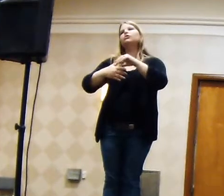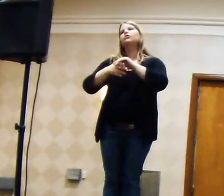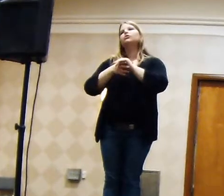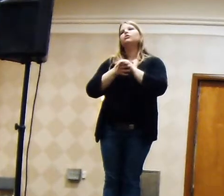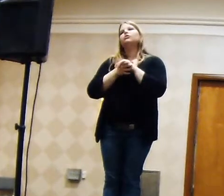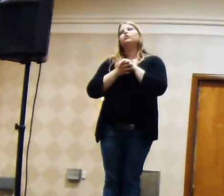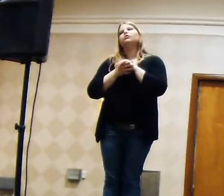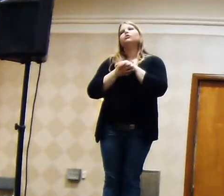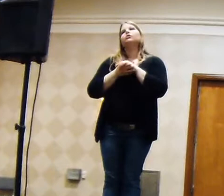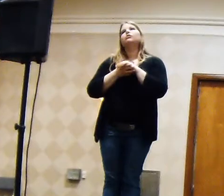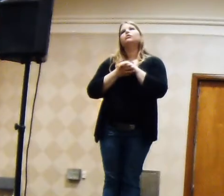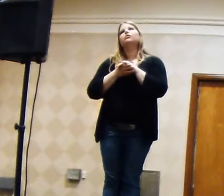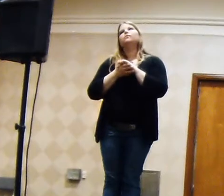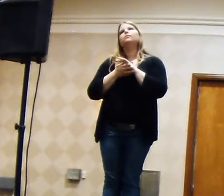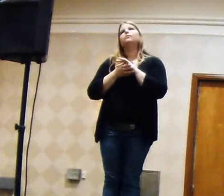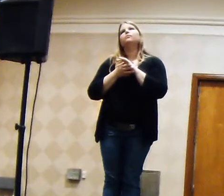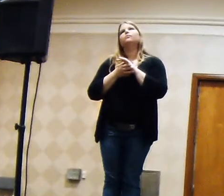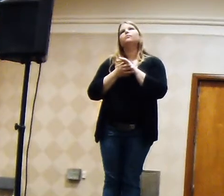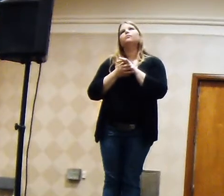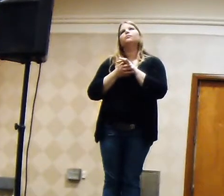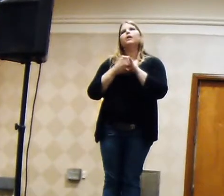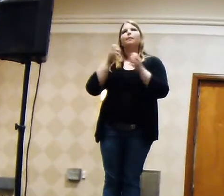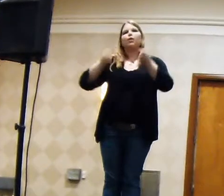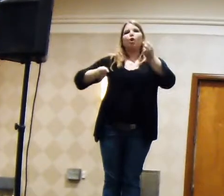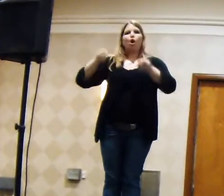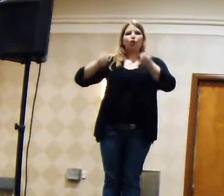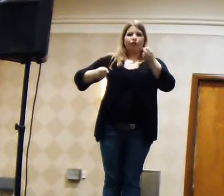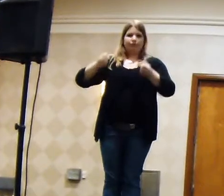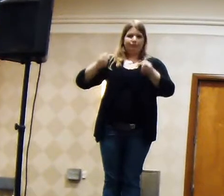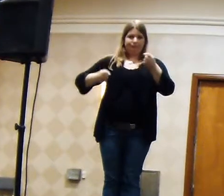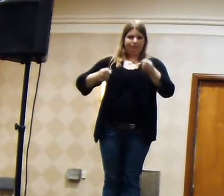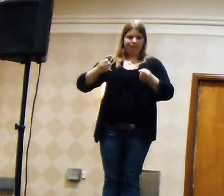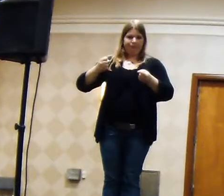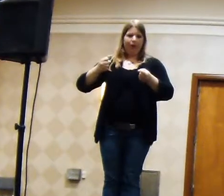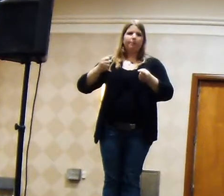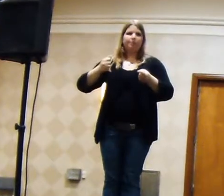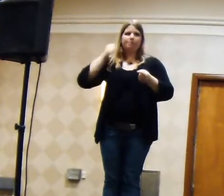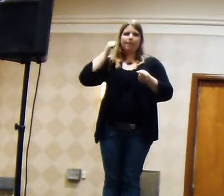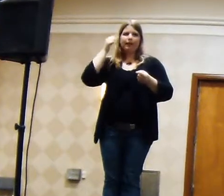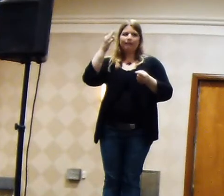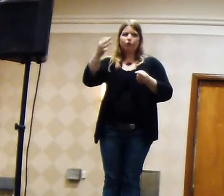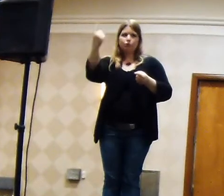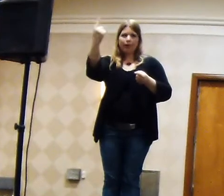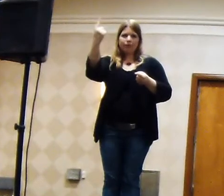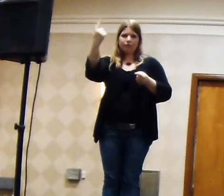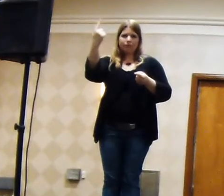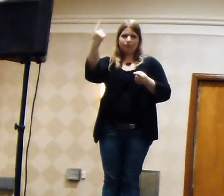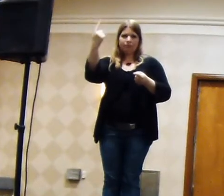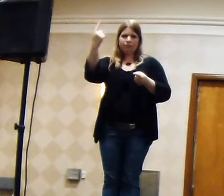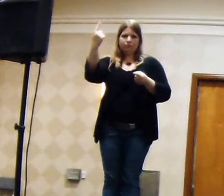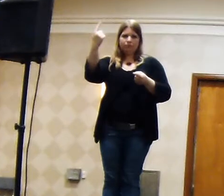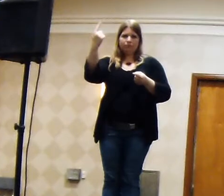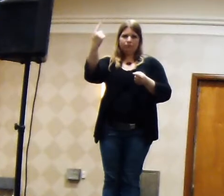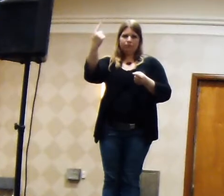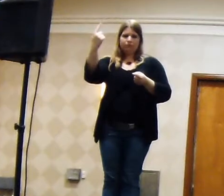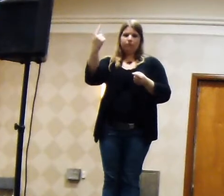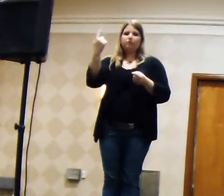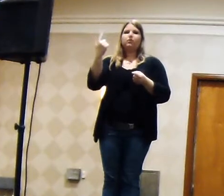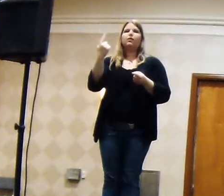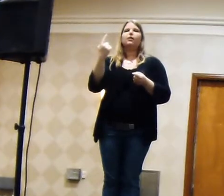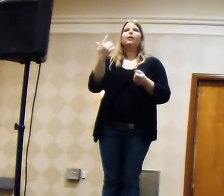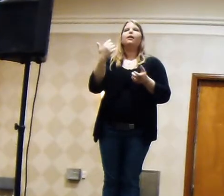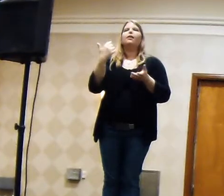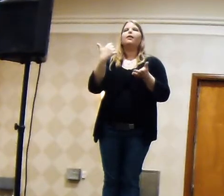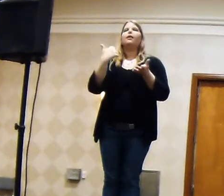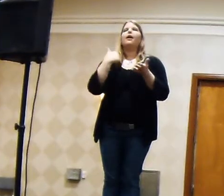know, I love the whole car scene in Back to the Future 1 because there was like these incredible plot